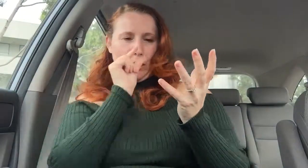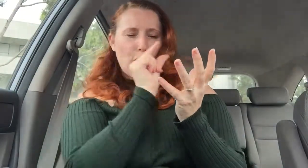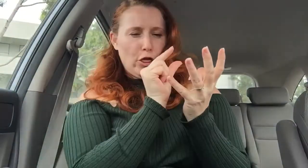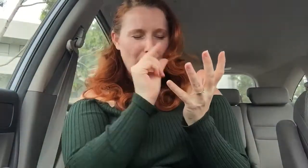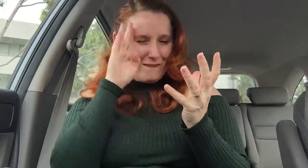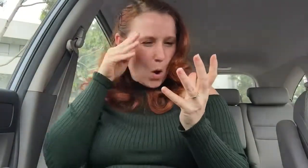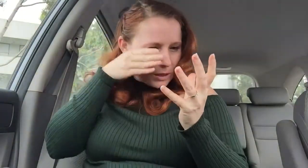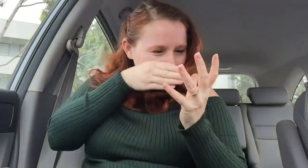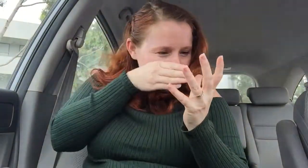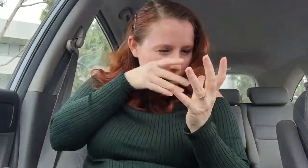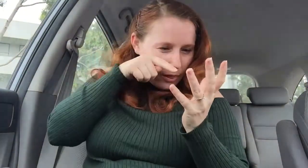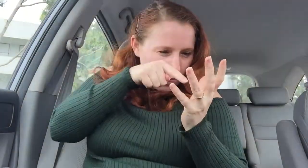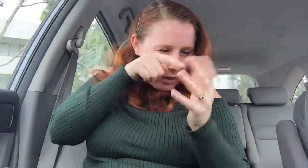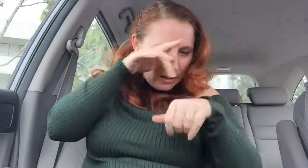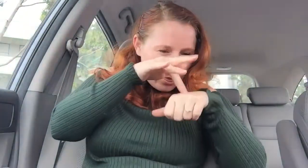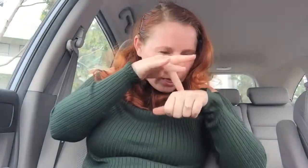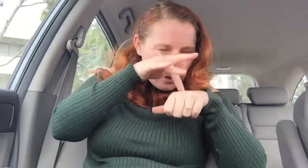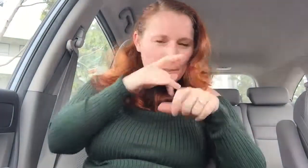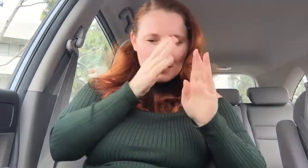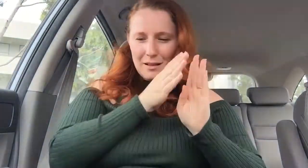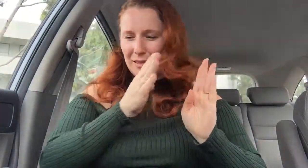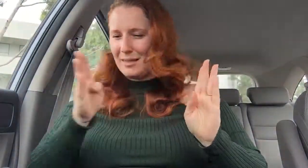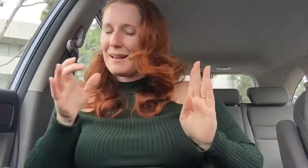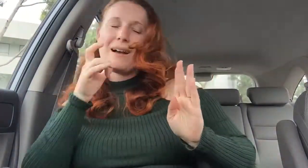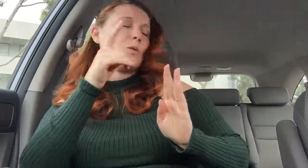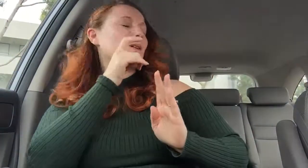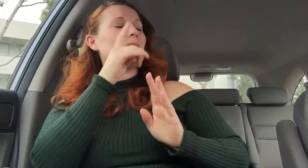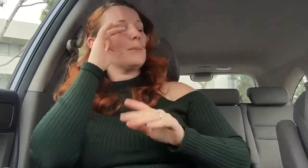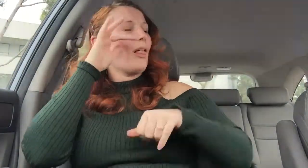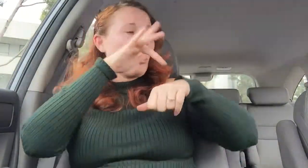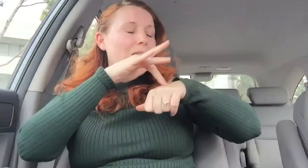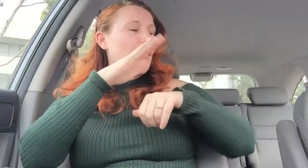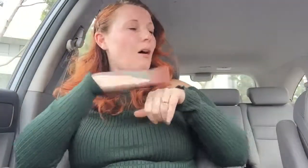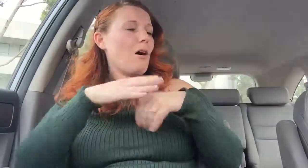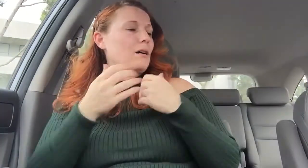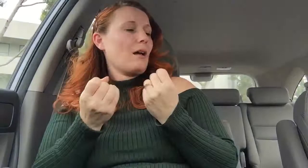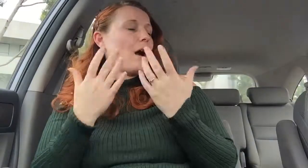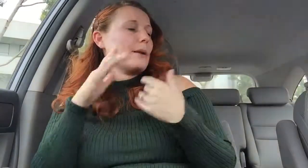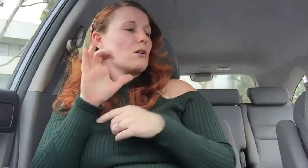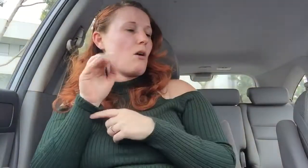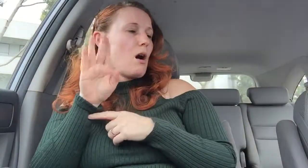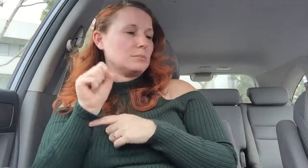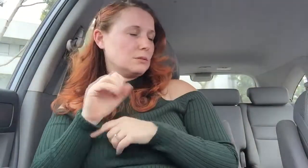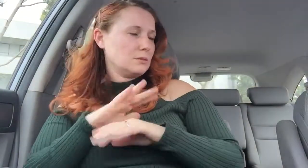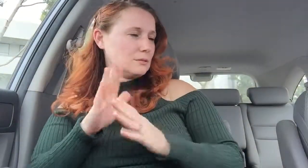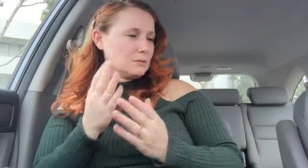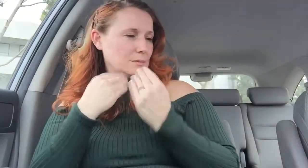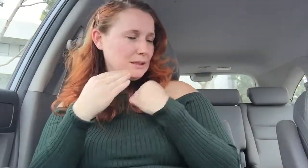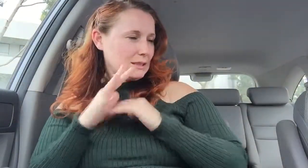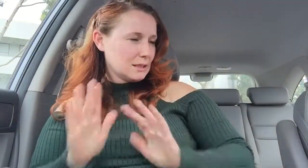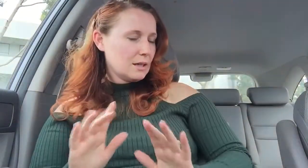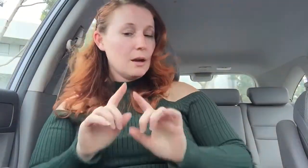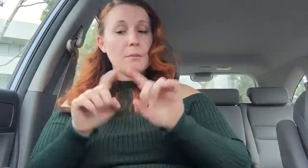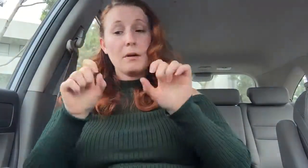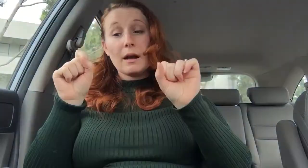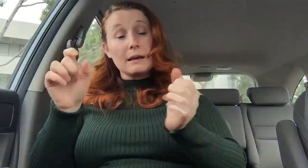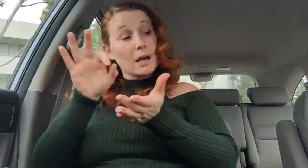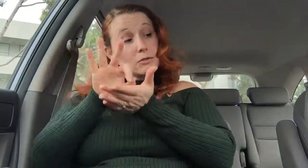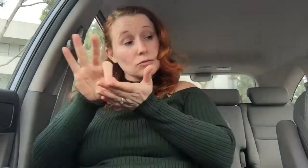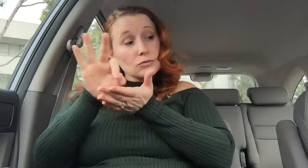It's like definitely not tracking my carbohydrates. And I still feel like I'm meant to eat a low carb diet just because of my health issues, but there's a way that I can do that doesn't require, it's more like